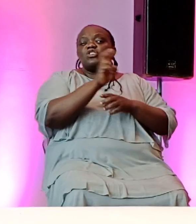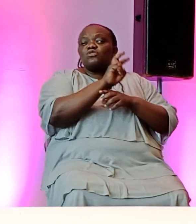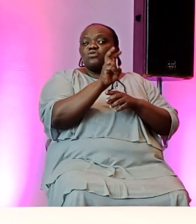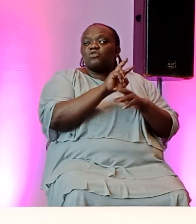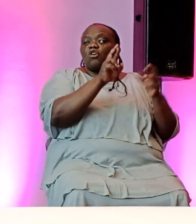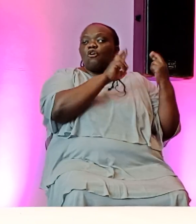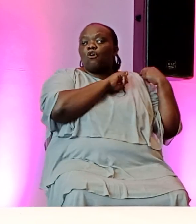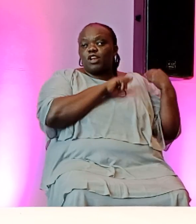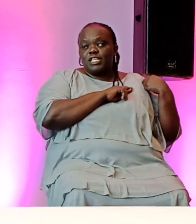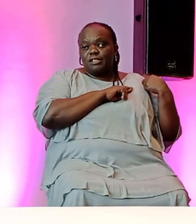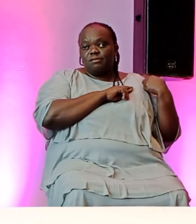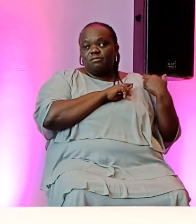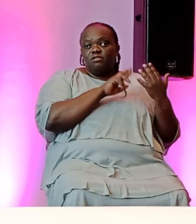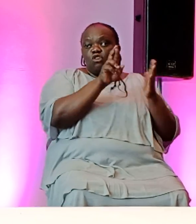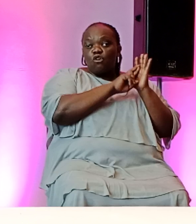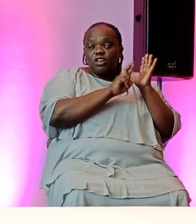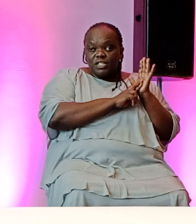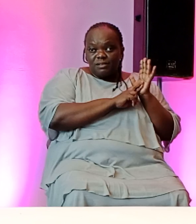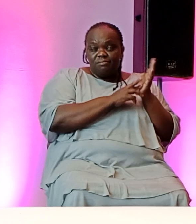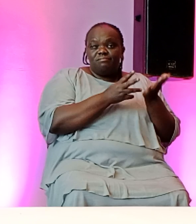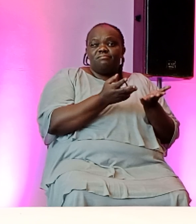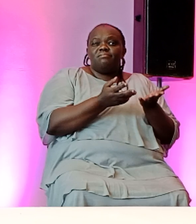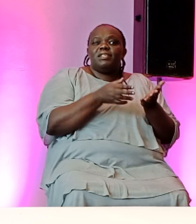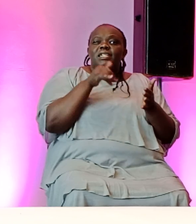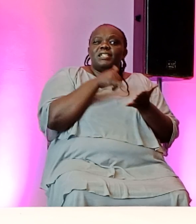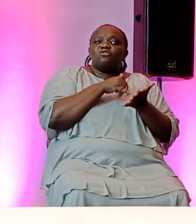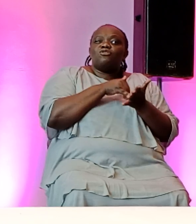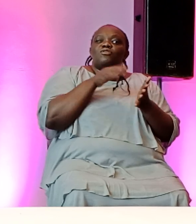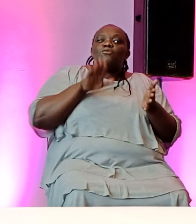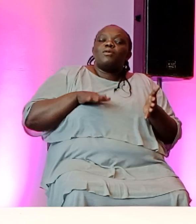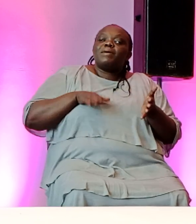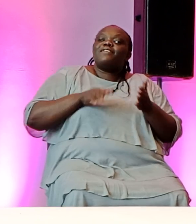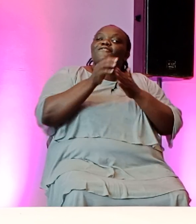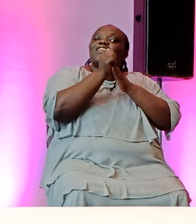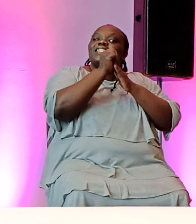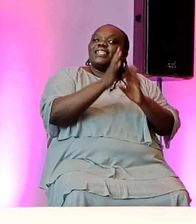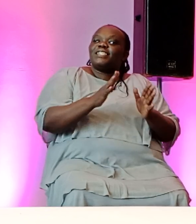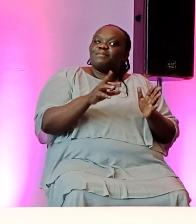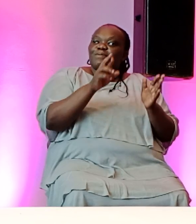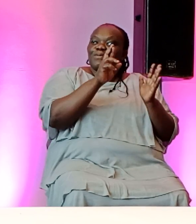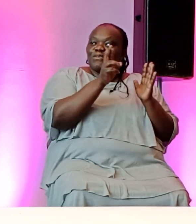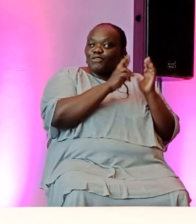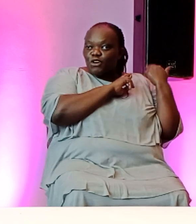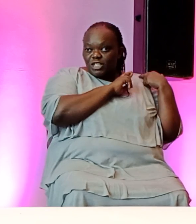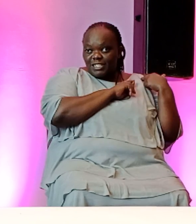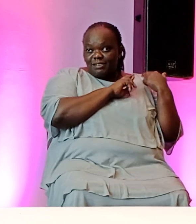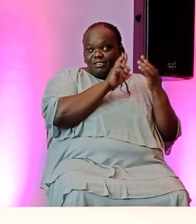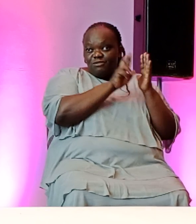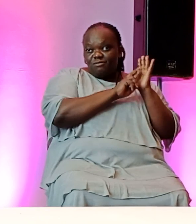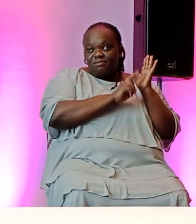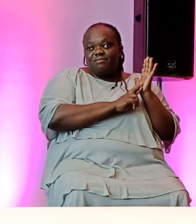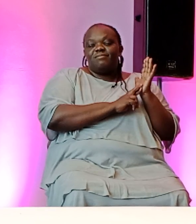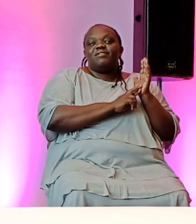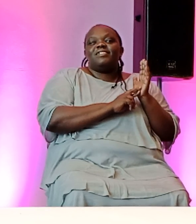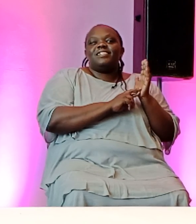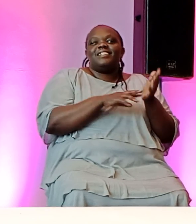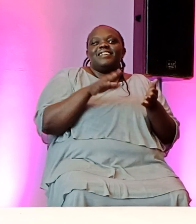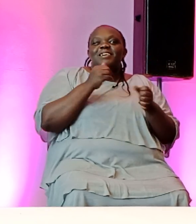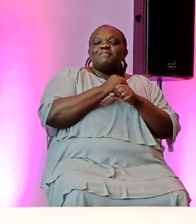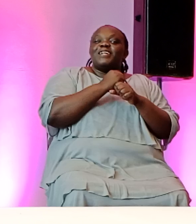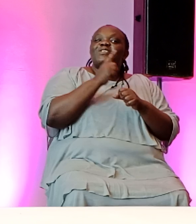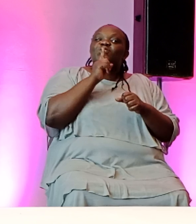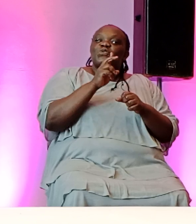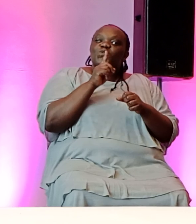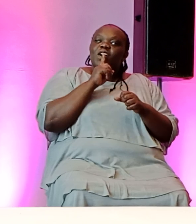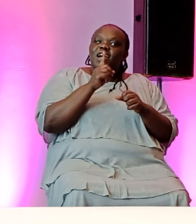supervisory roles. Recruit women for leadership roles. To ensure women have